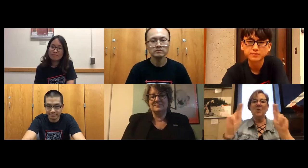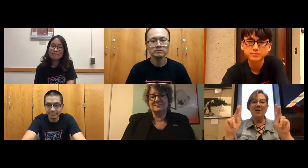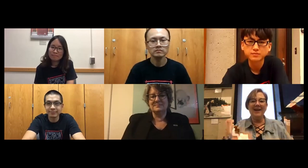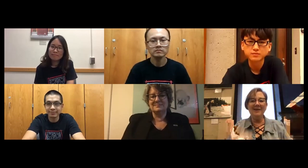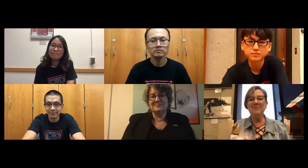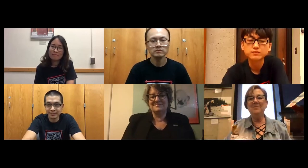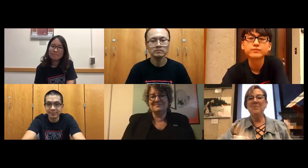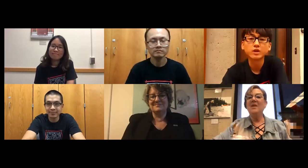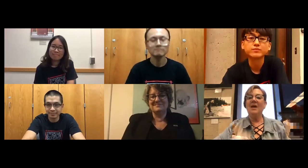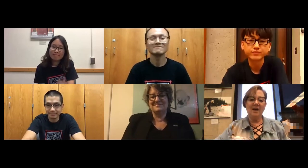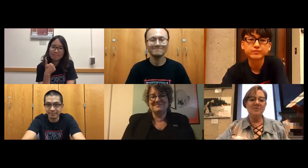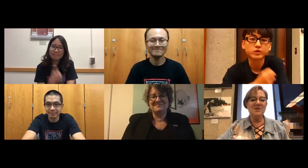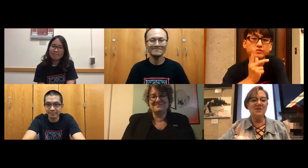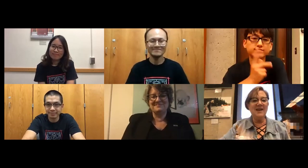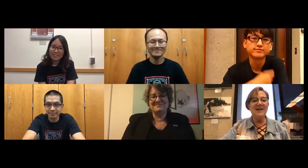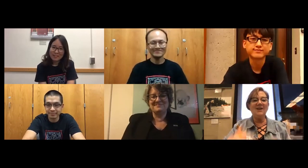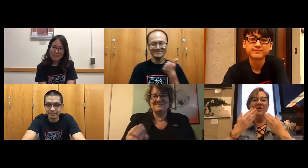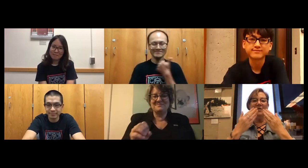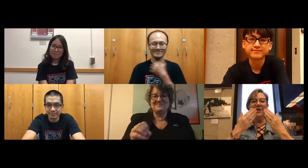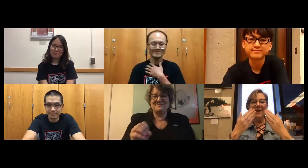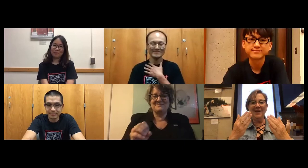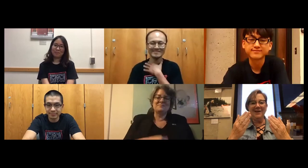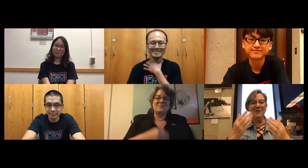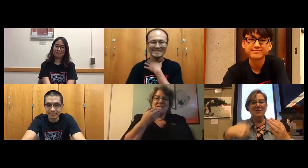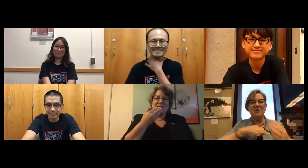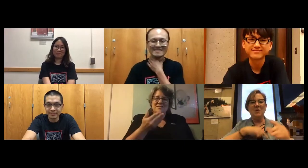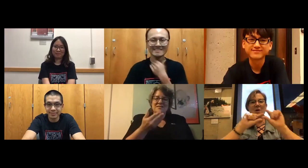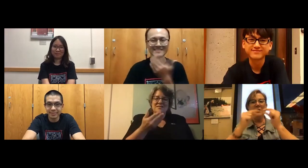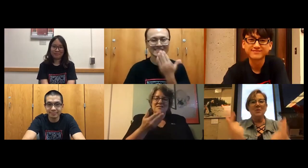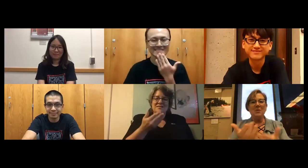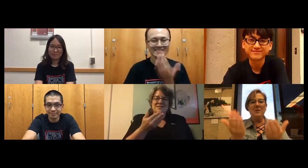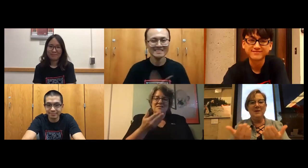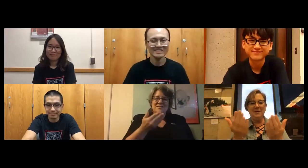okay? So thank you to our group here.